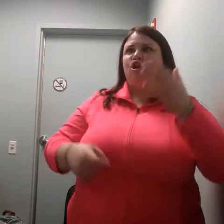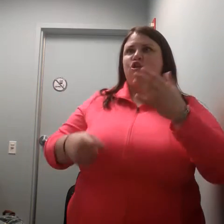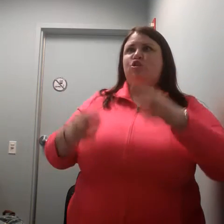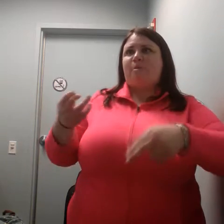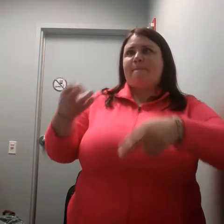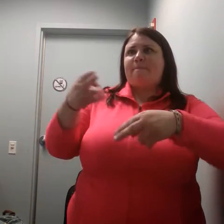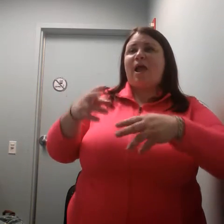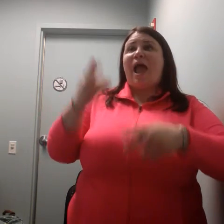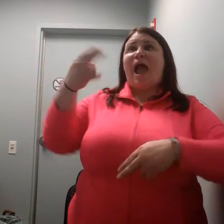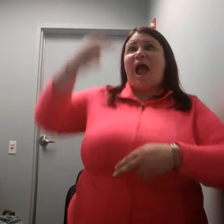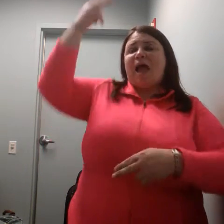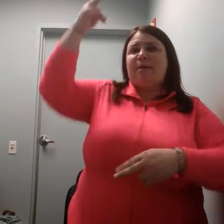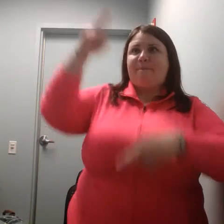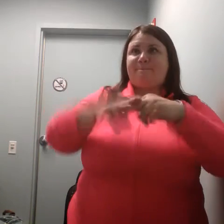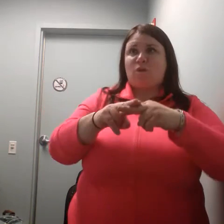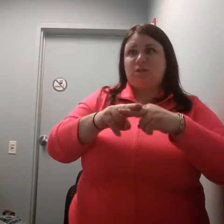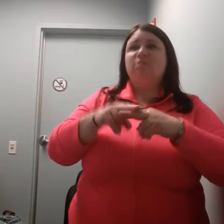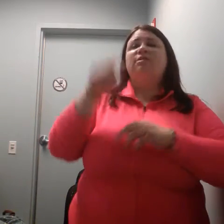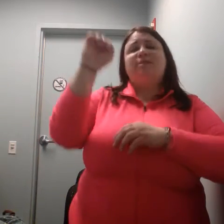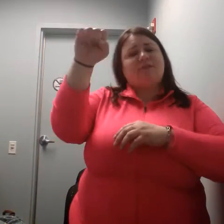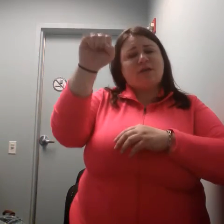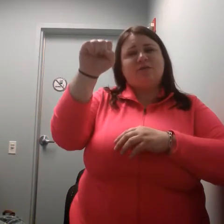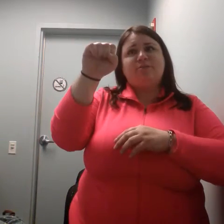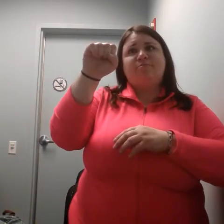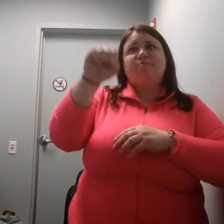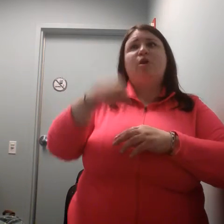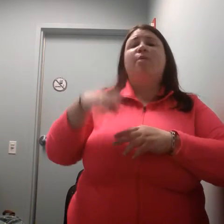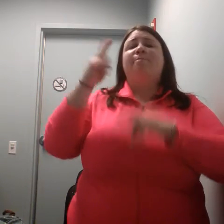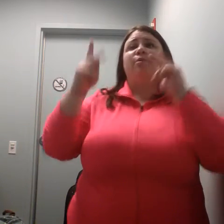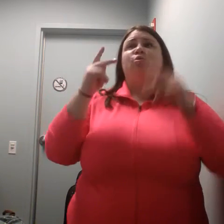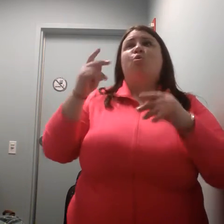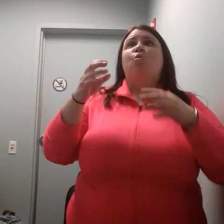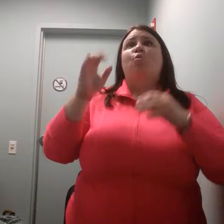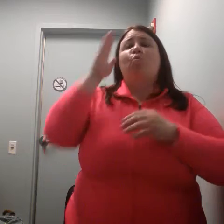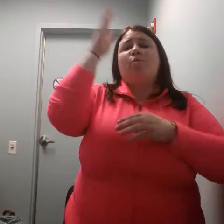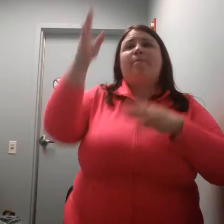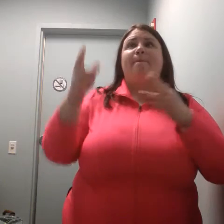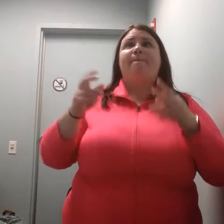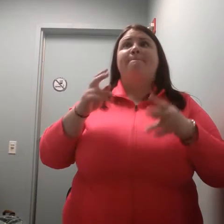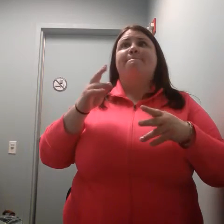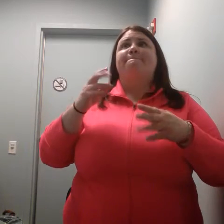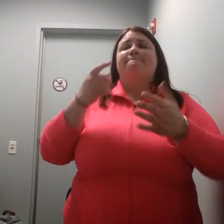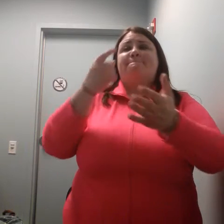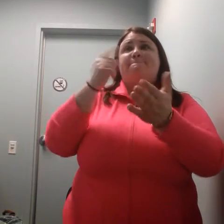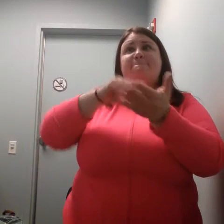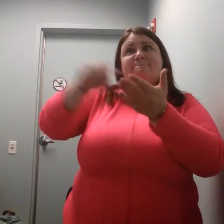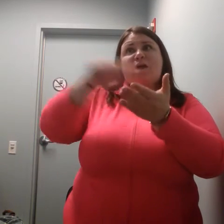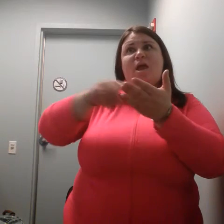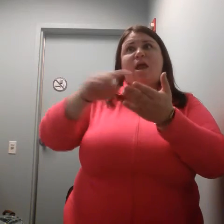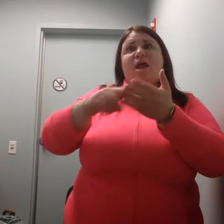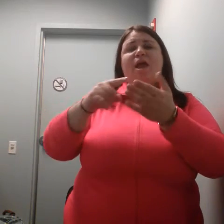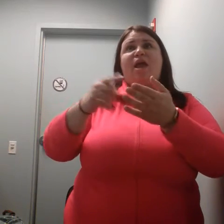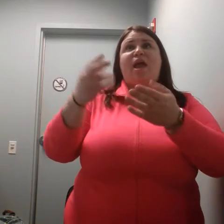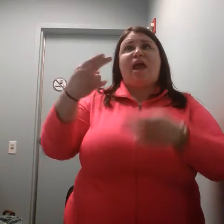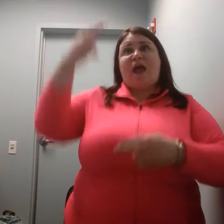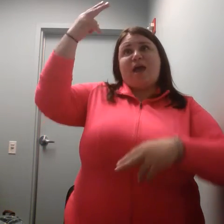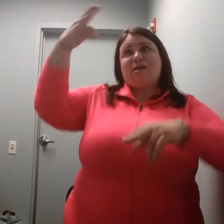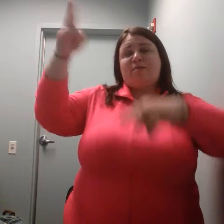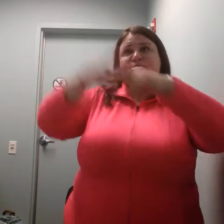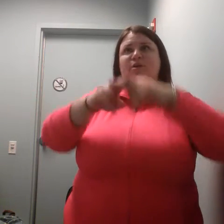is significantly better? There are people out there that will pay much more money if they feel that the service is good, but for your average everyday person who's trying to